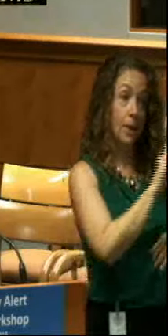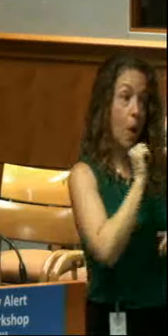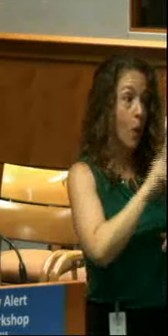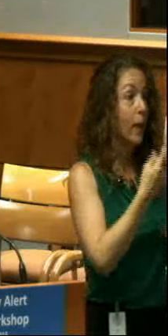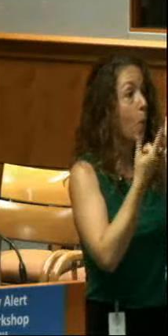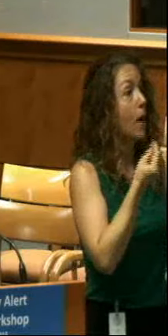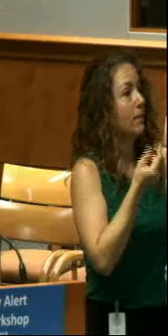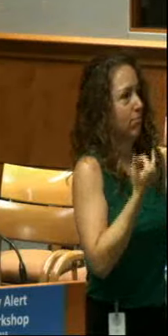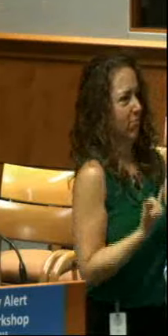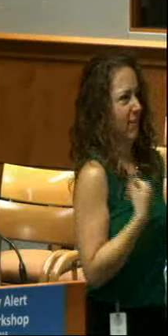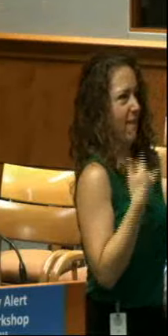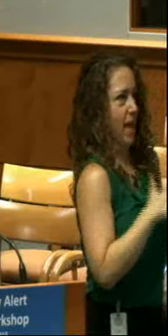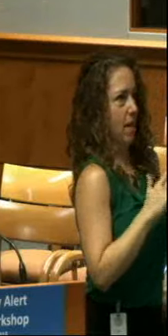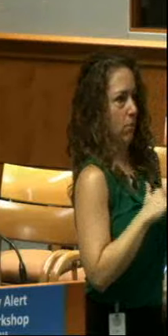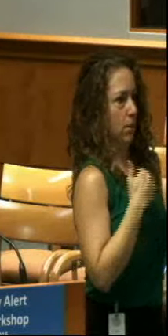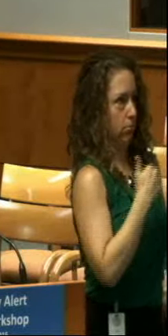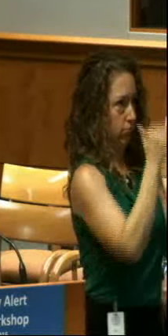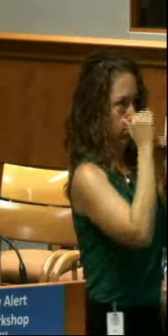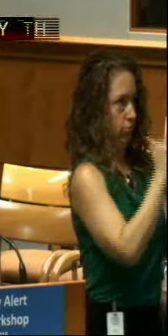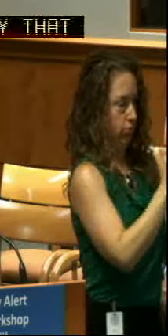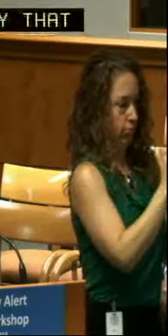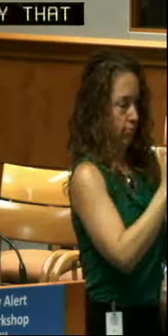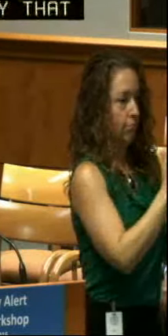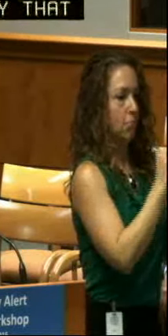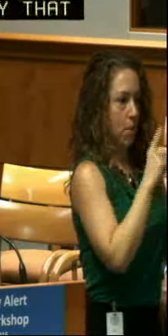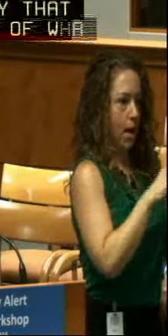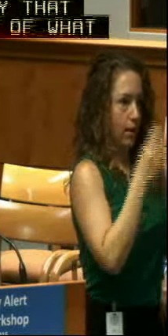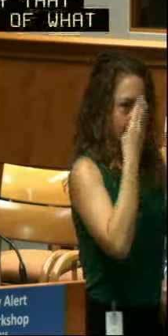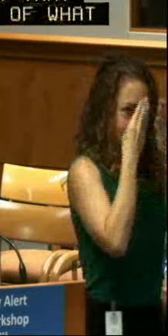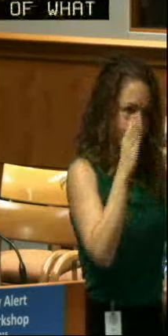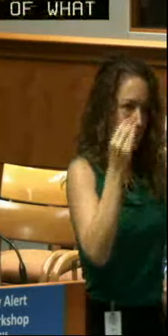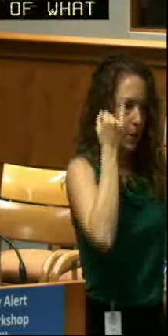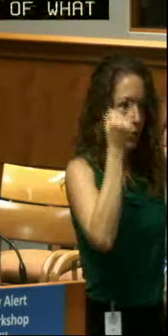the art of what could be with a couple of